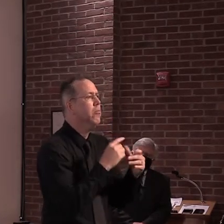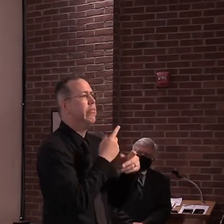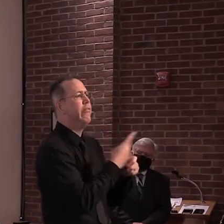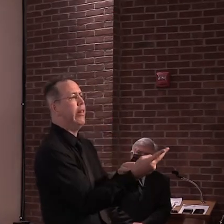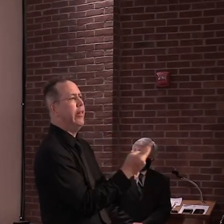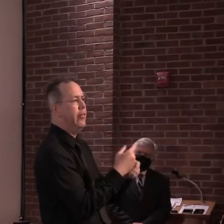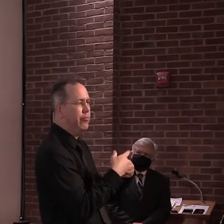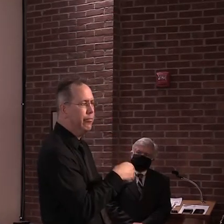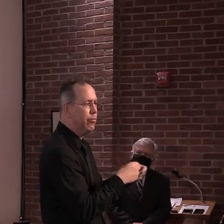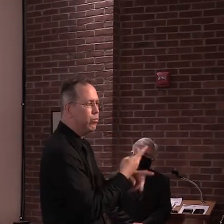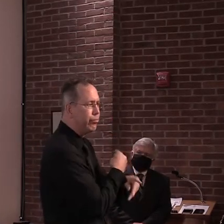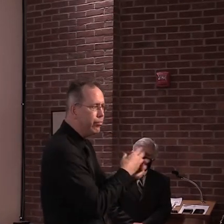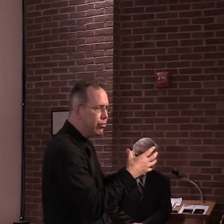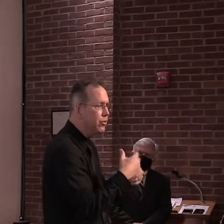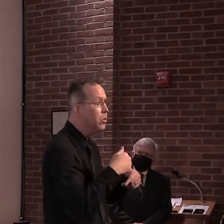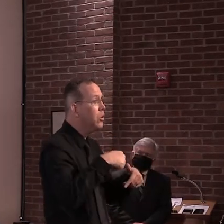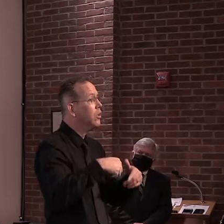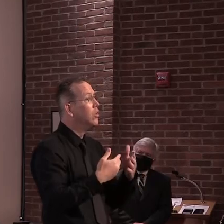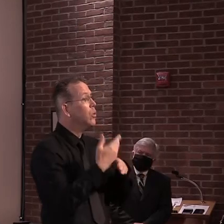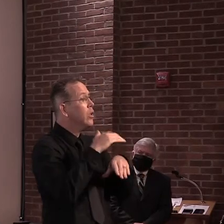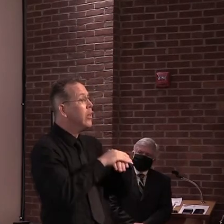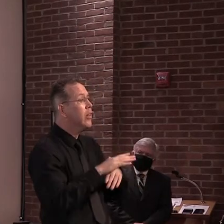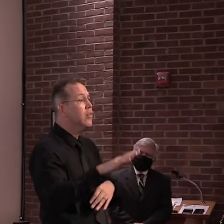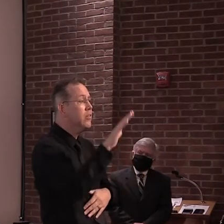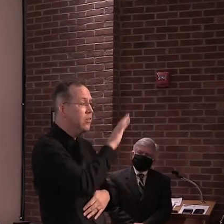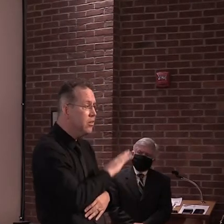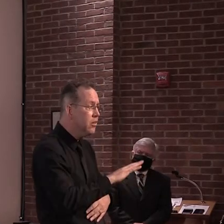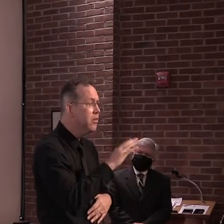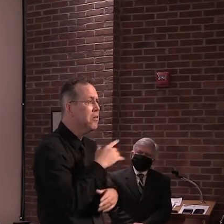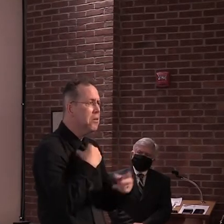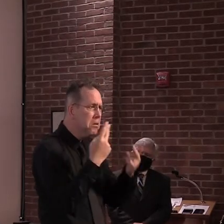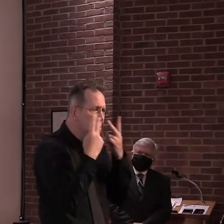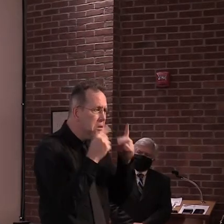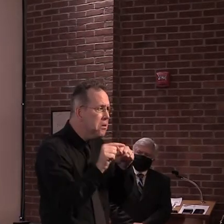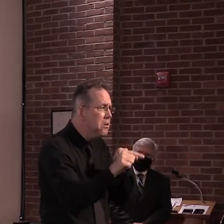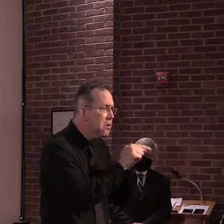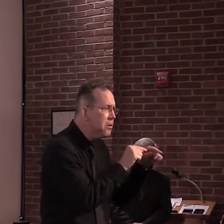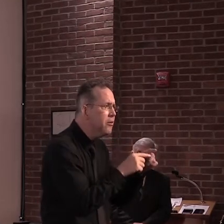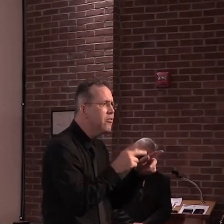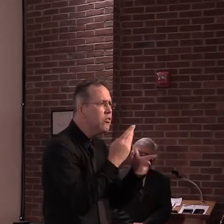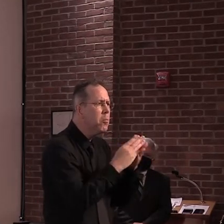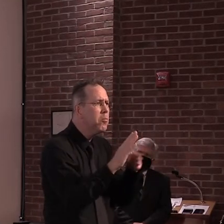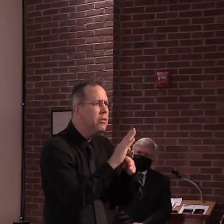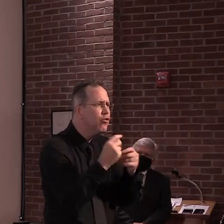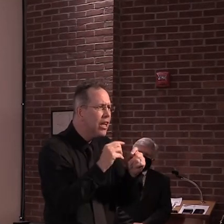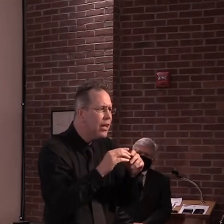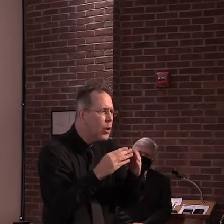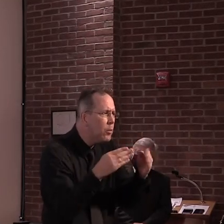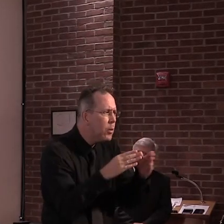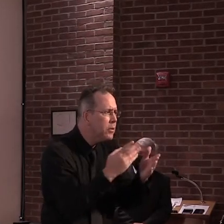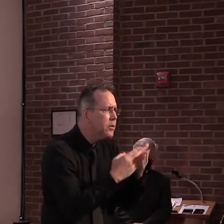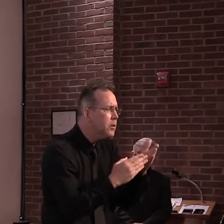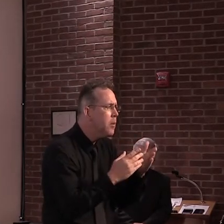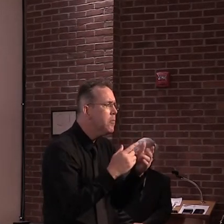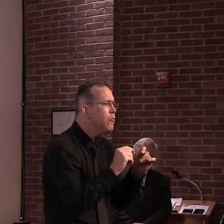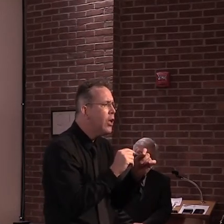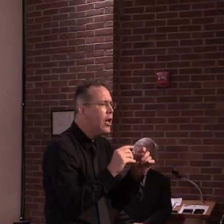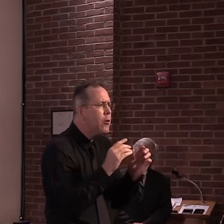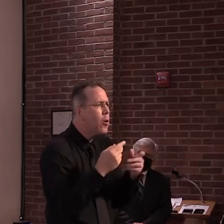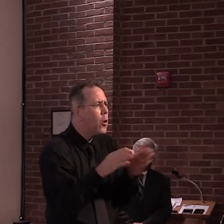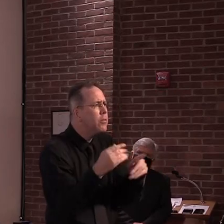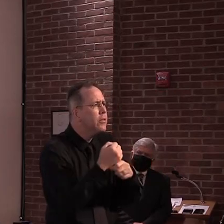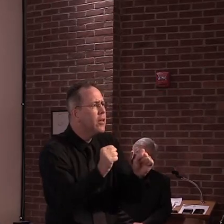on happening in states adjoining ours, there are still efforts being made to reopen in a very strategic and hopefully safe